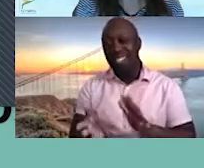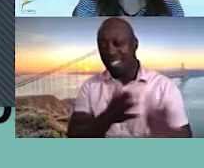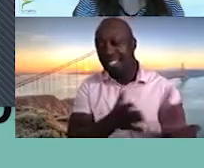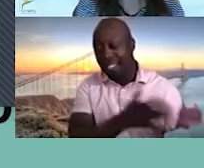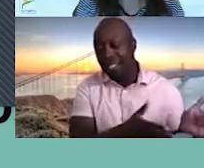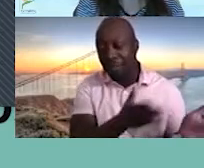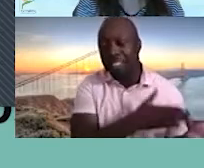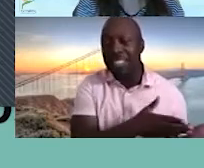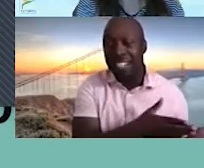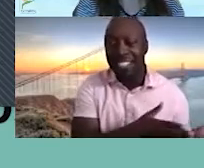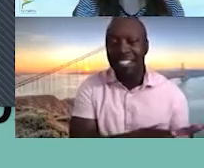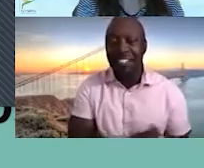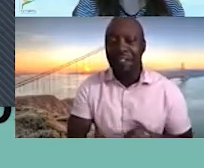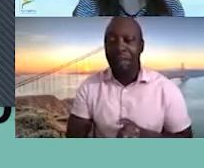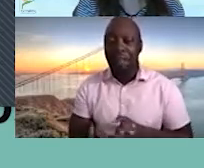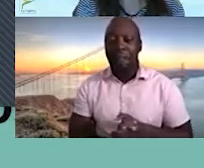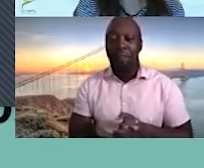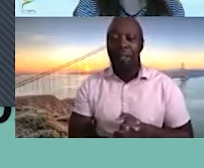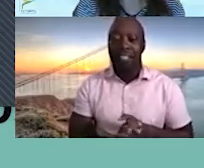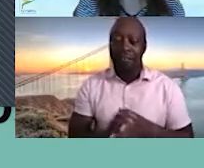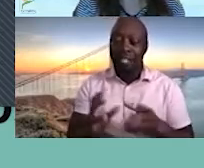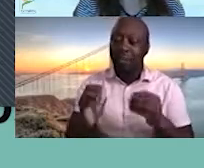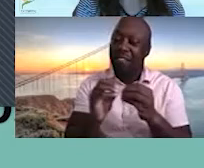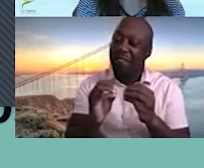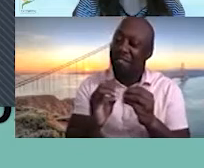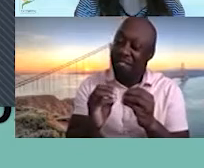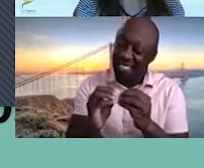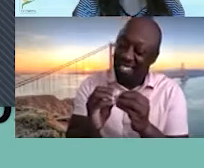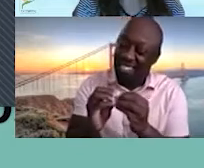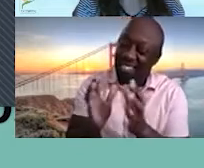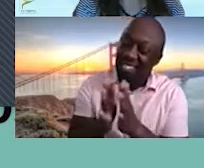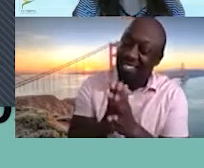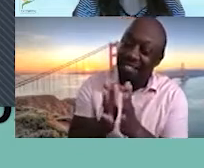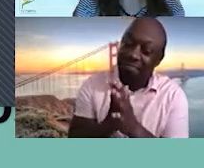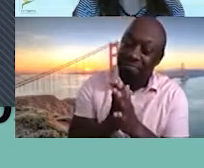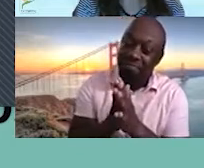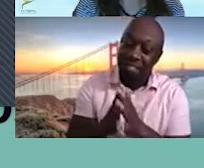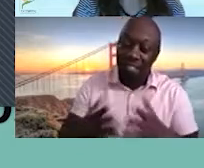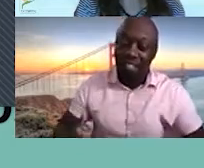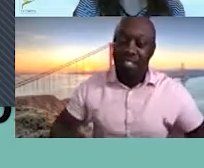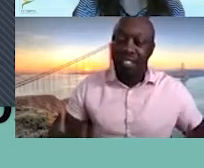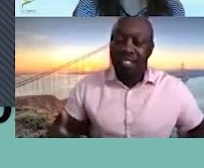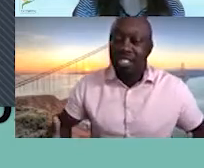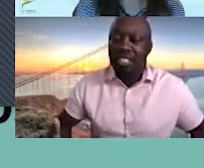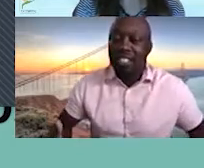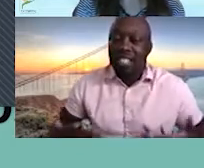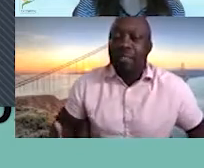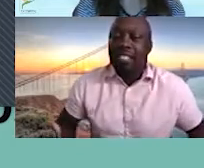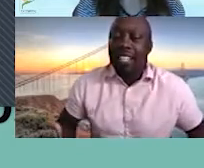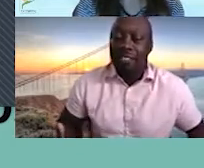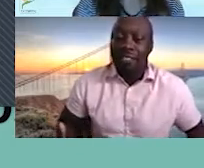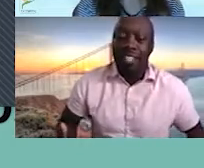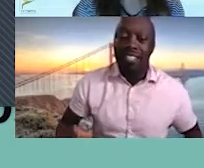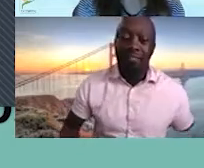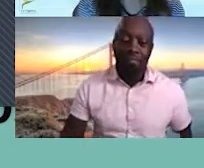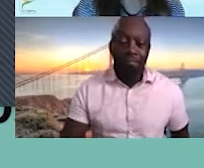Well, actually, it was a sign, but we didn't wait for this. She exhibited